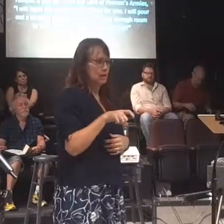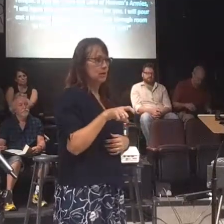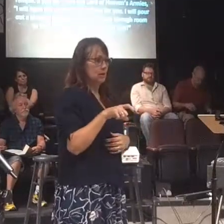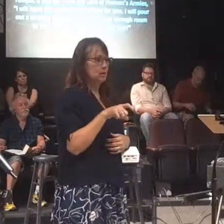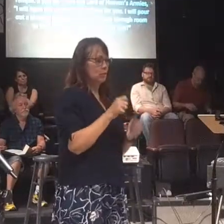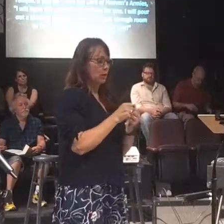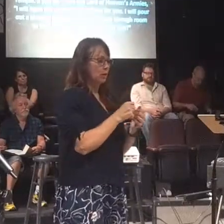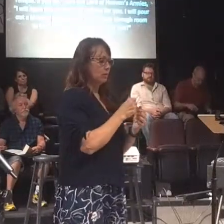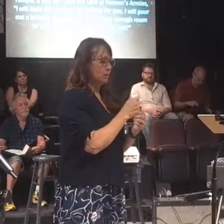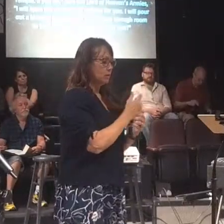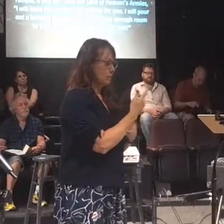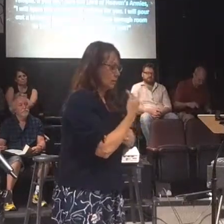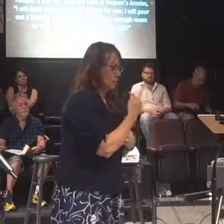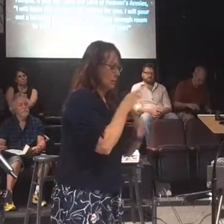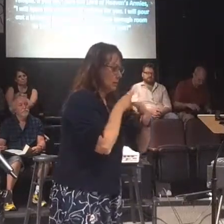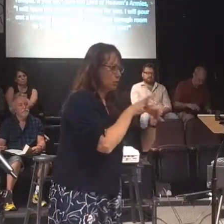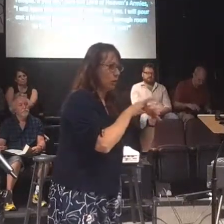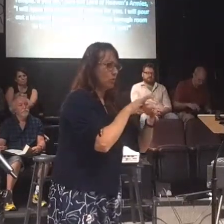other.